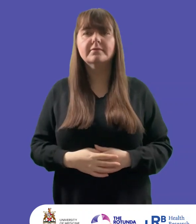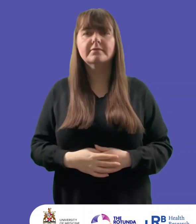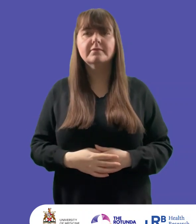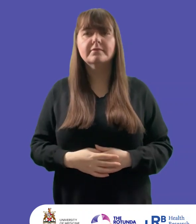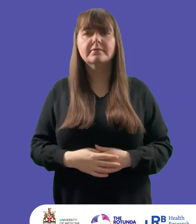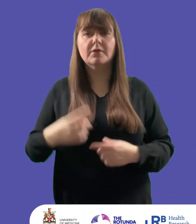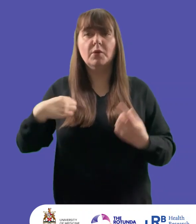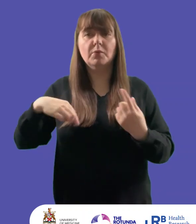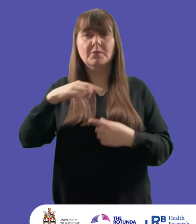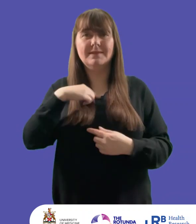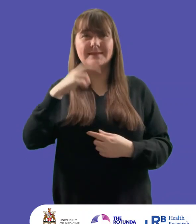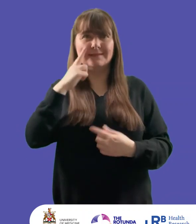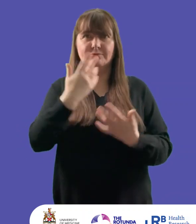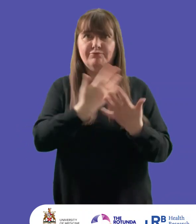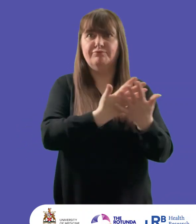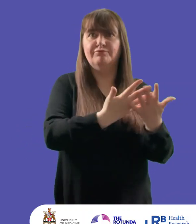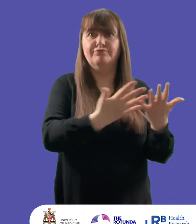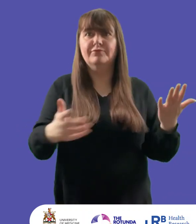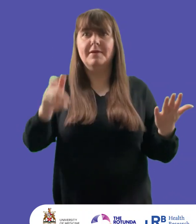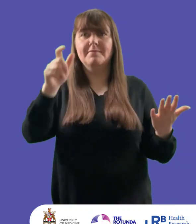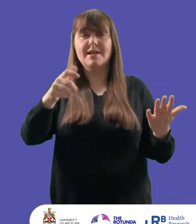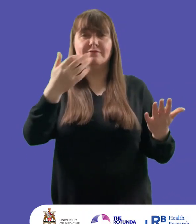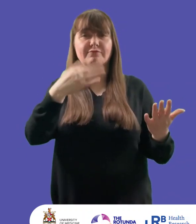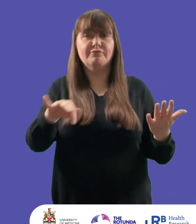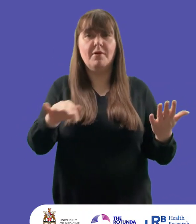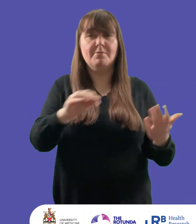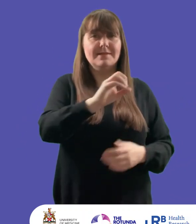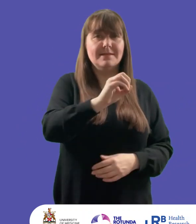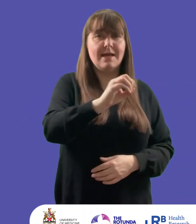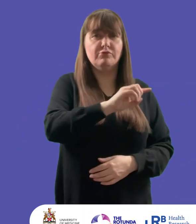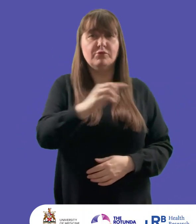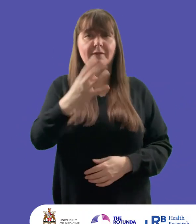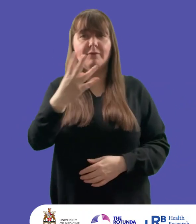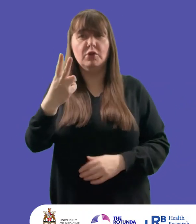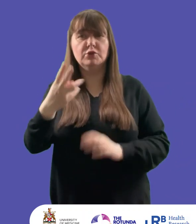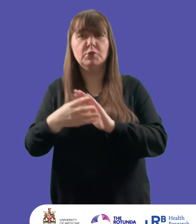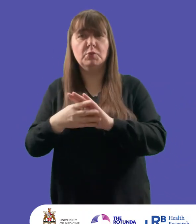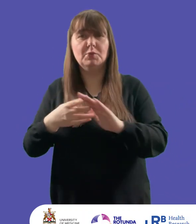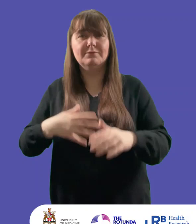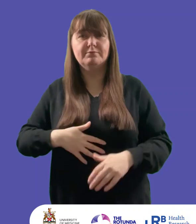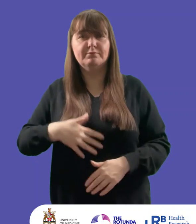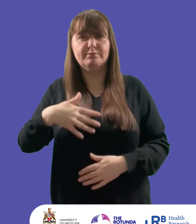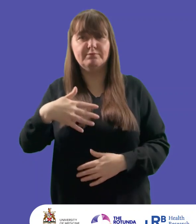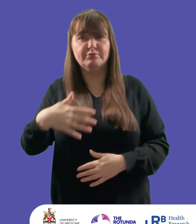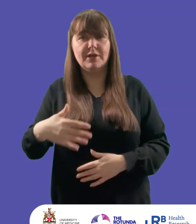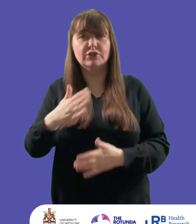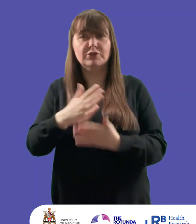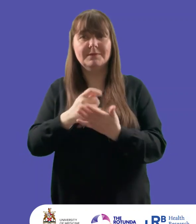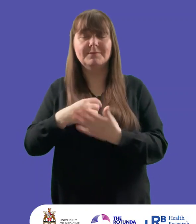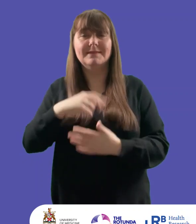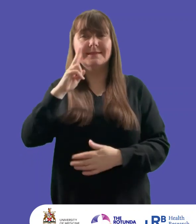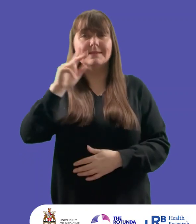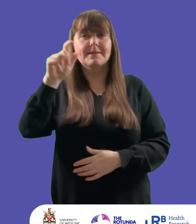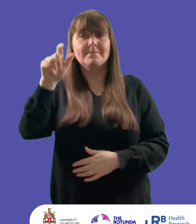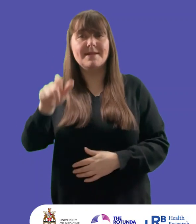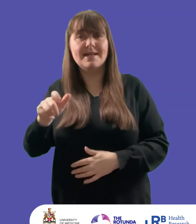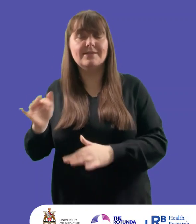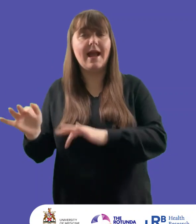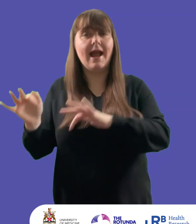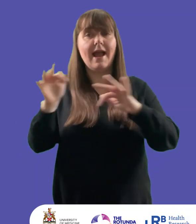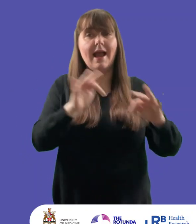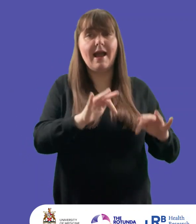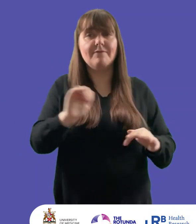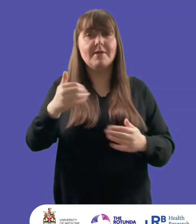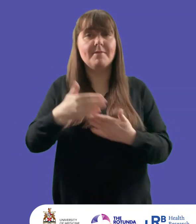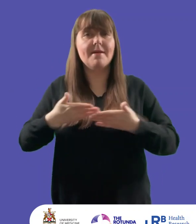I suppose we see a range of patients from 0 to 42 weeks pregnant. Sometimes we see patients after when